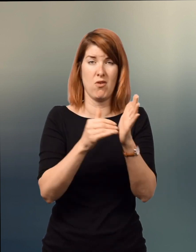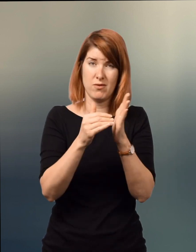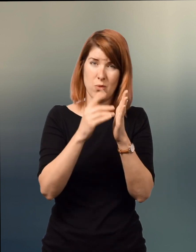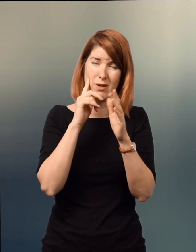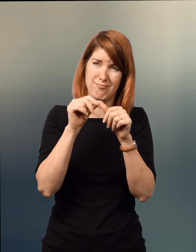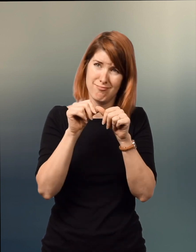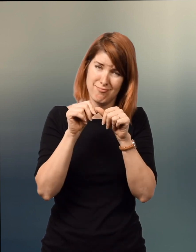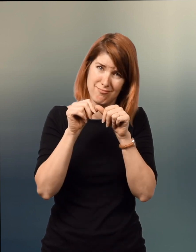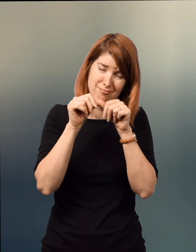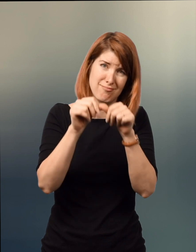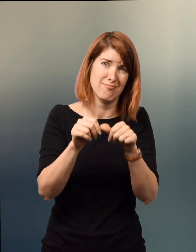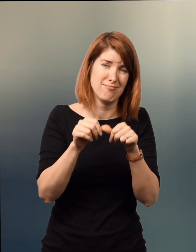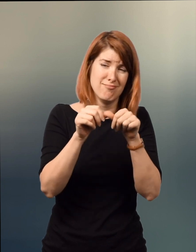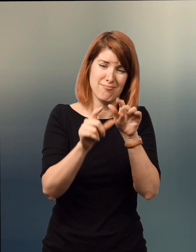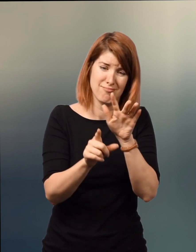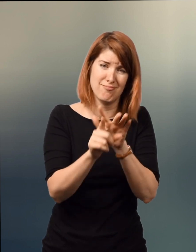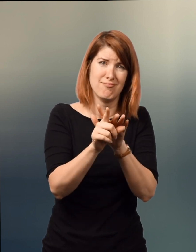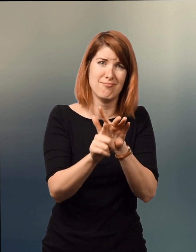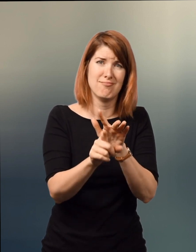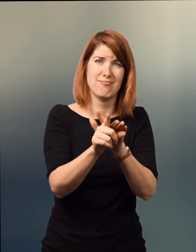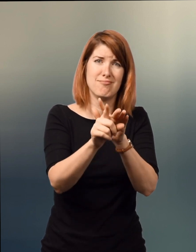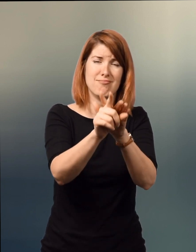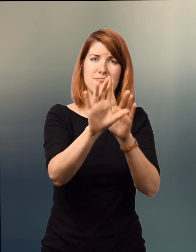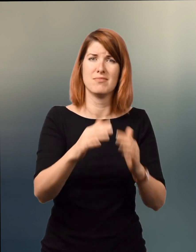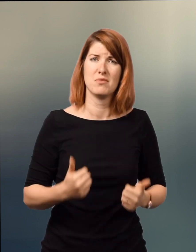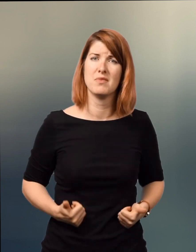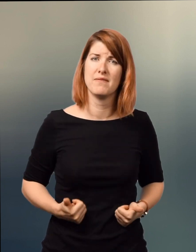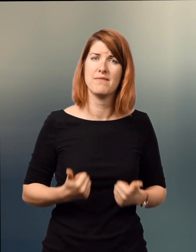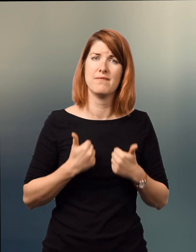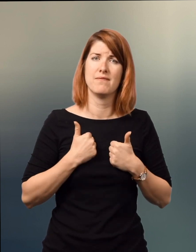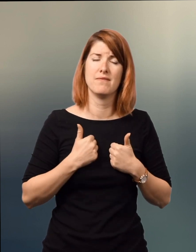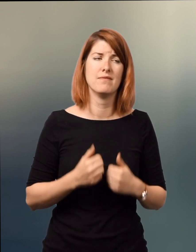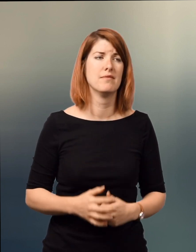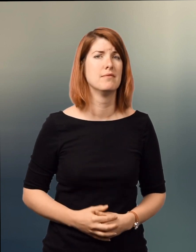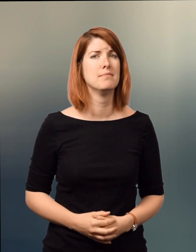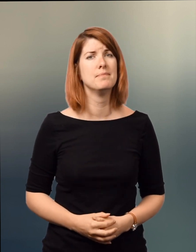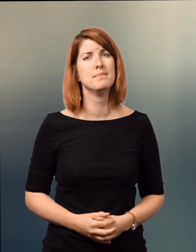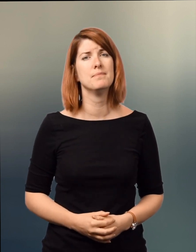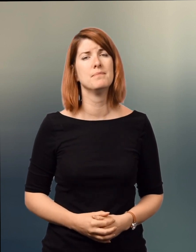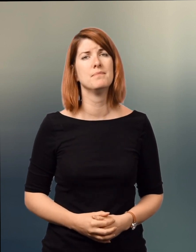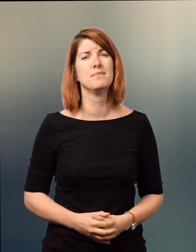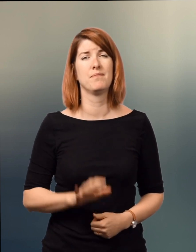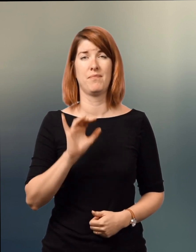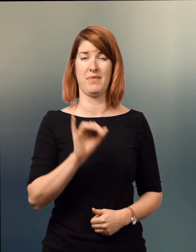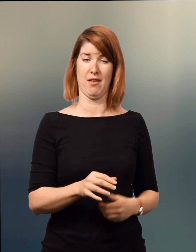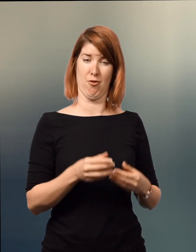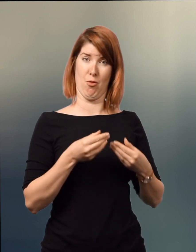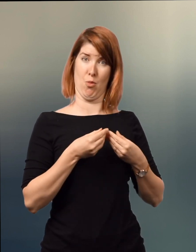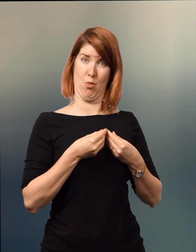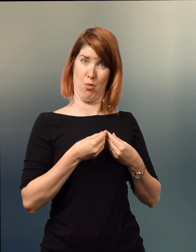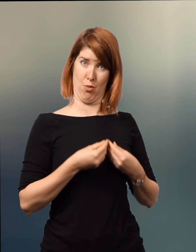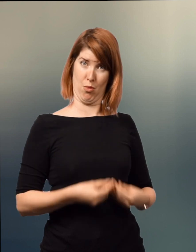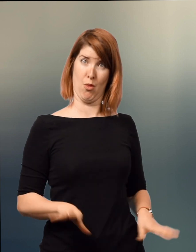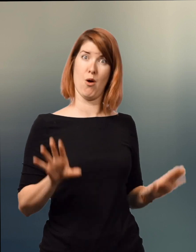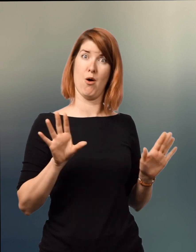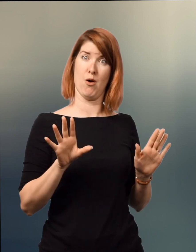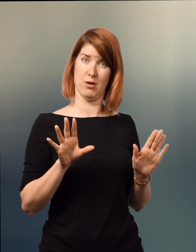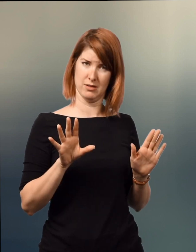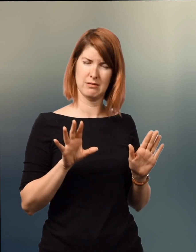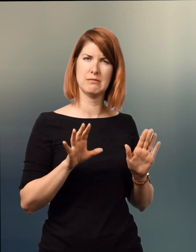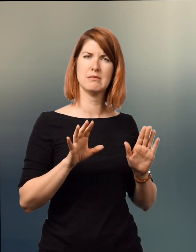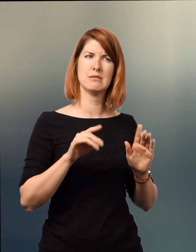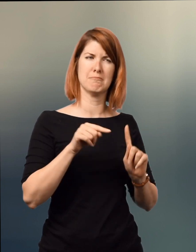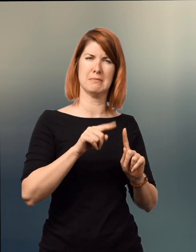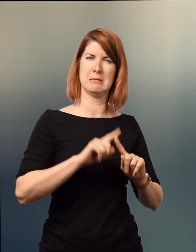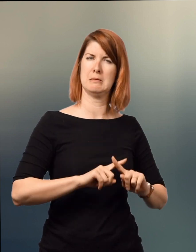and often continues in some form throughout a child's life. The loss experienced by children who are